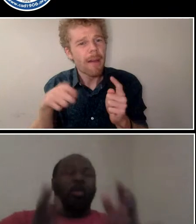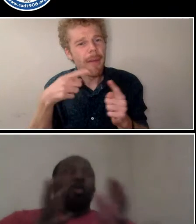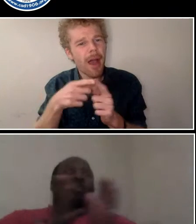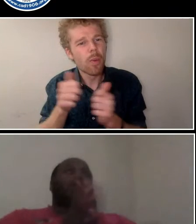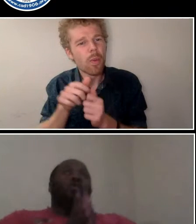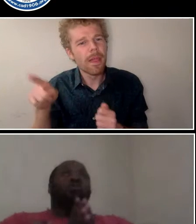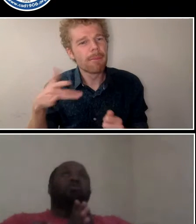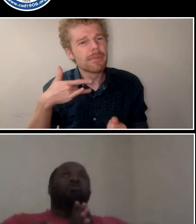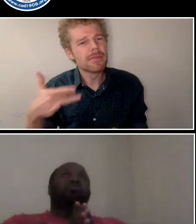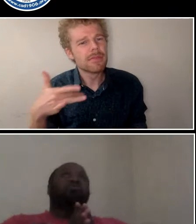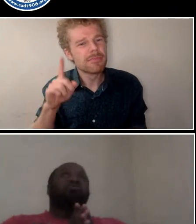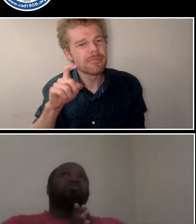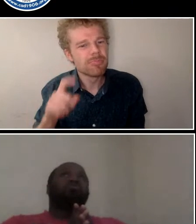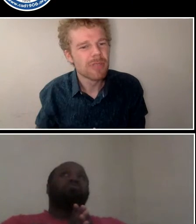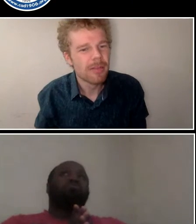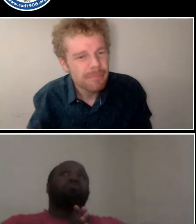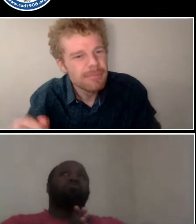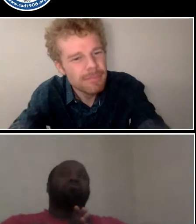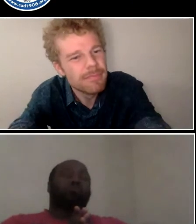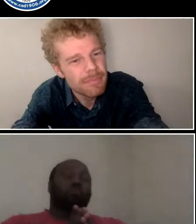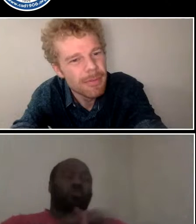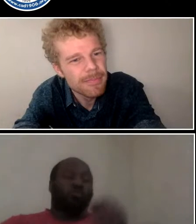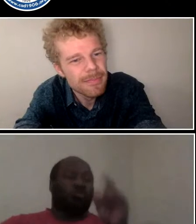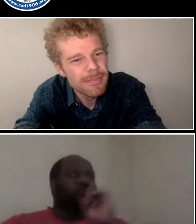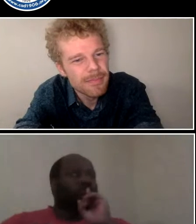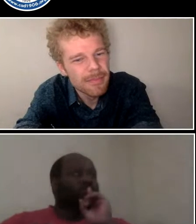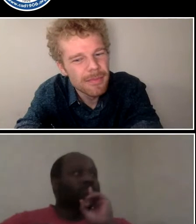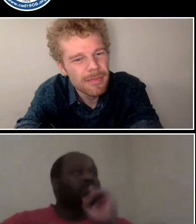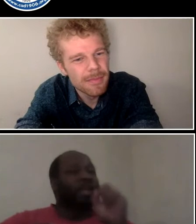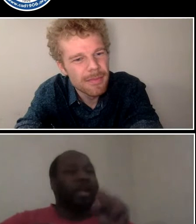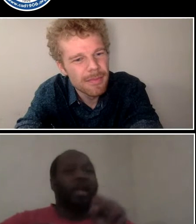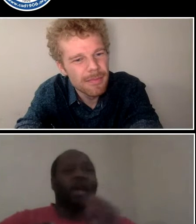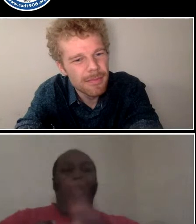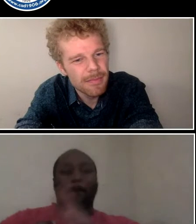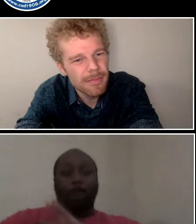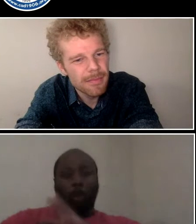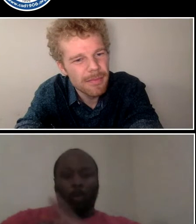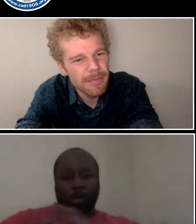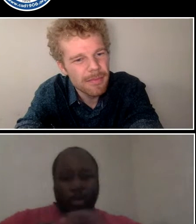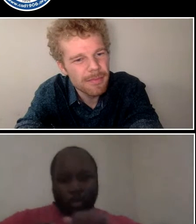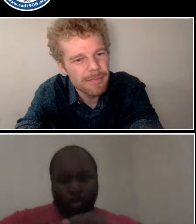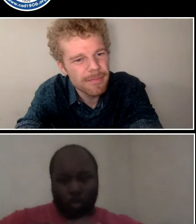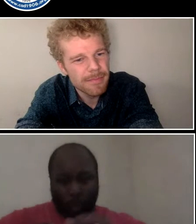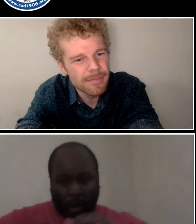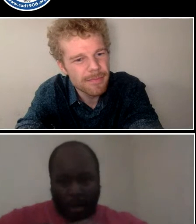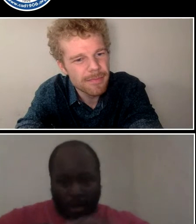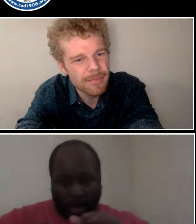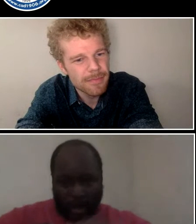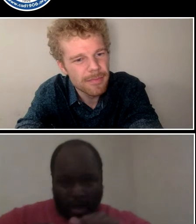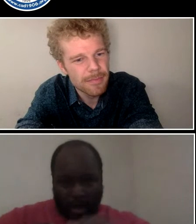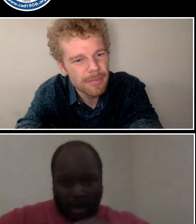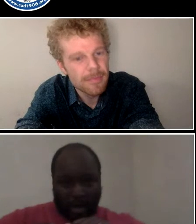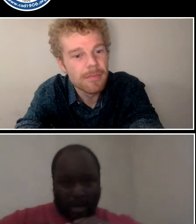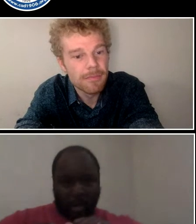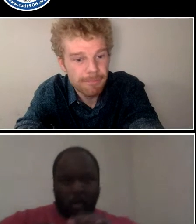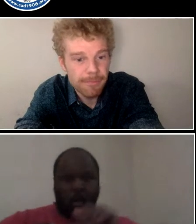Did any voters share any of their top concerns or issues with you, perhaps?